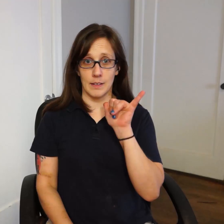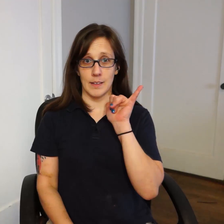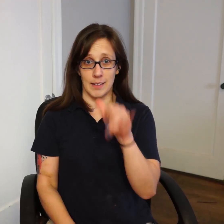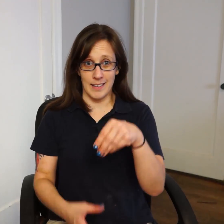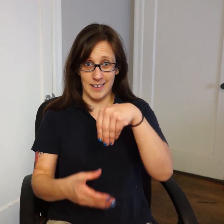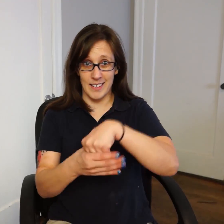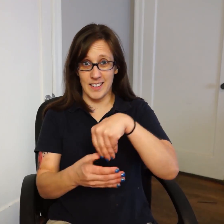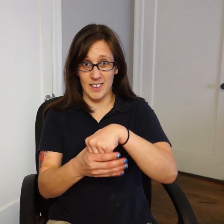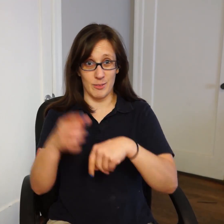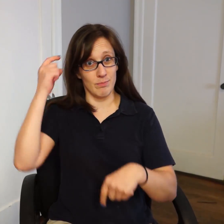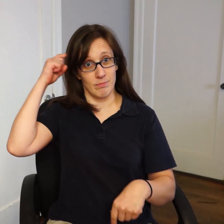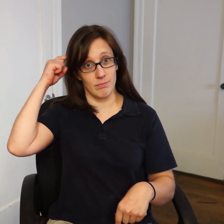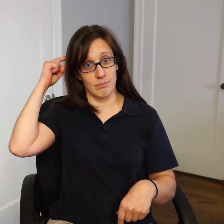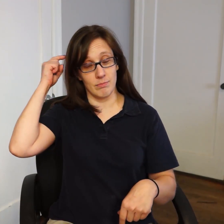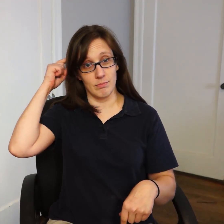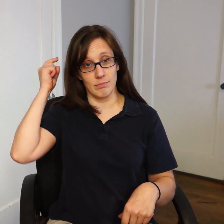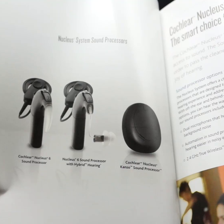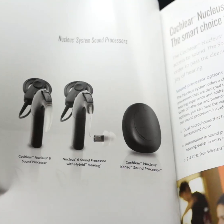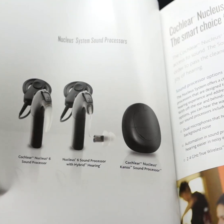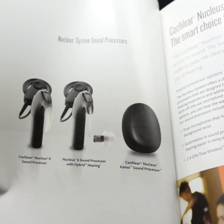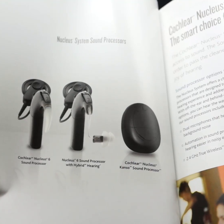That's the internal component of the cochlear implant.